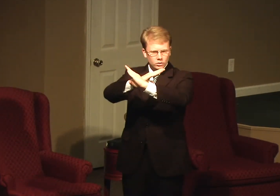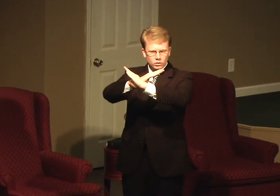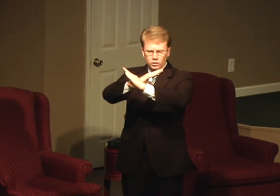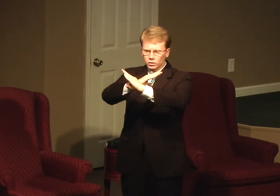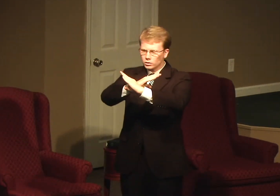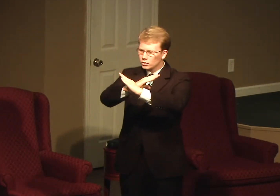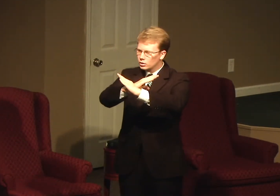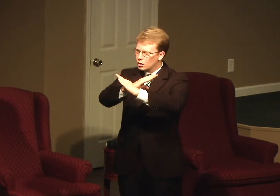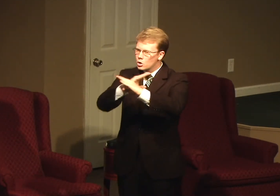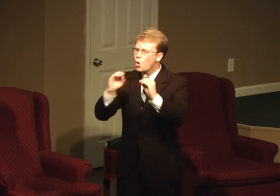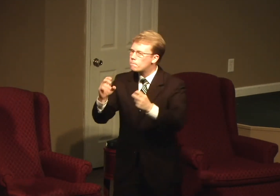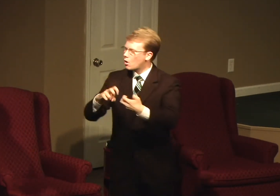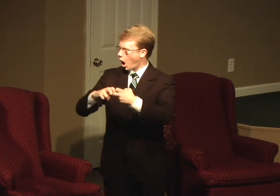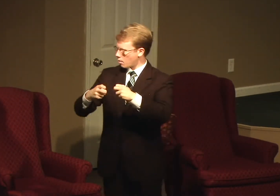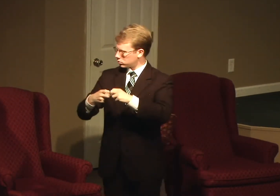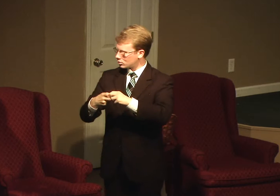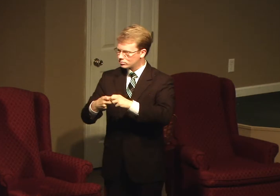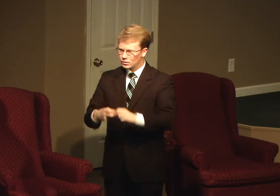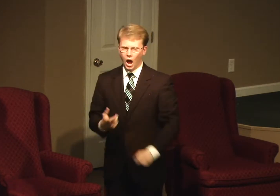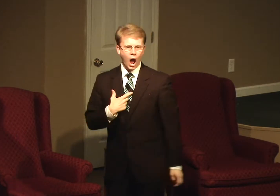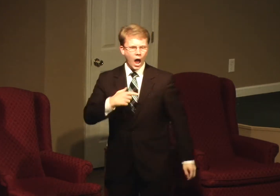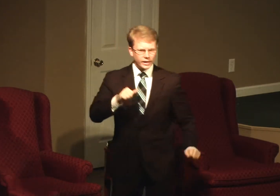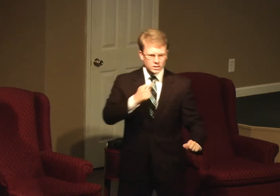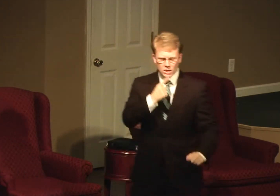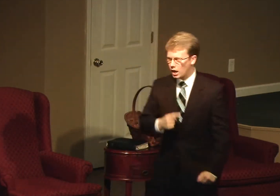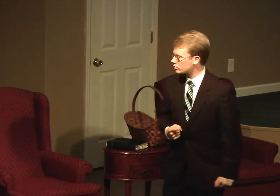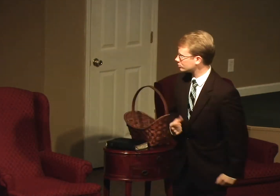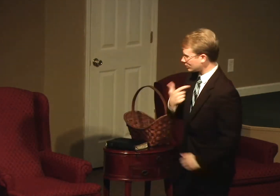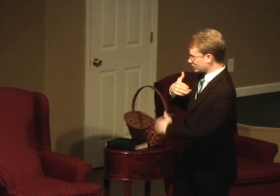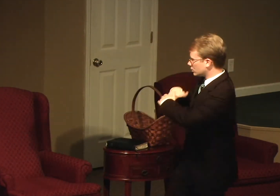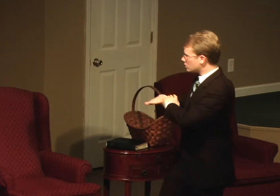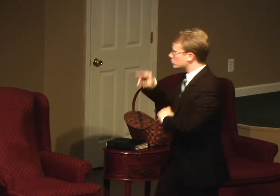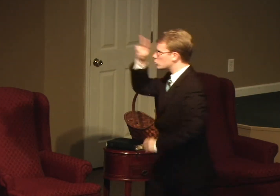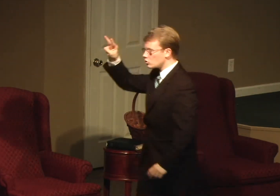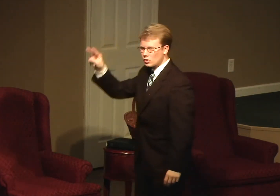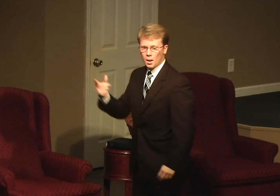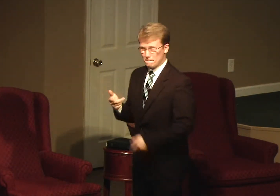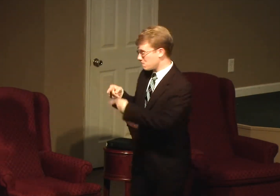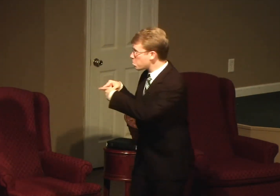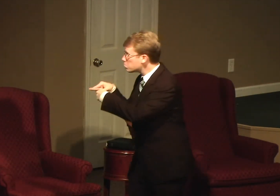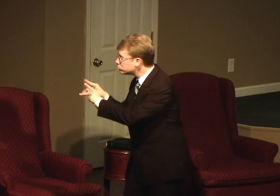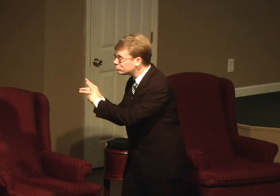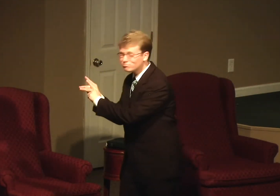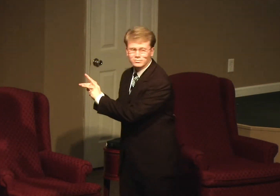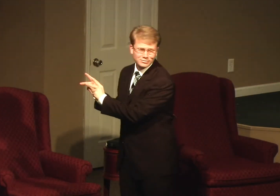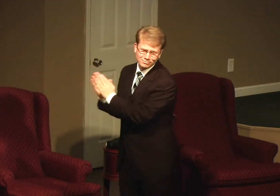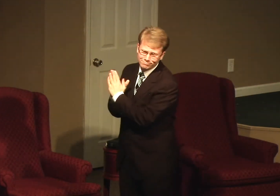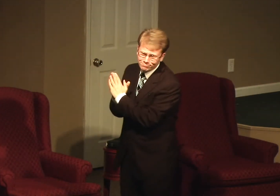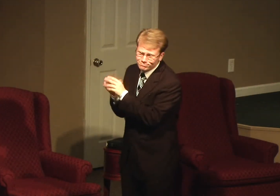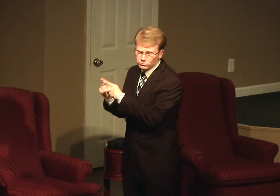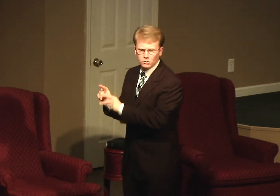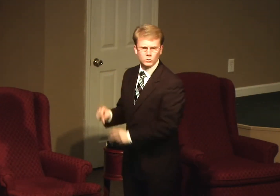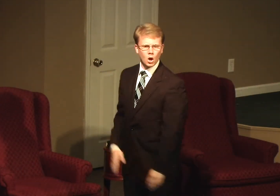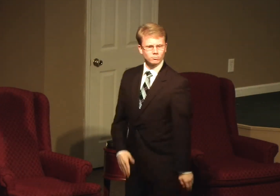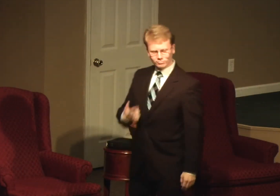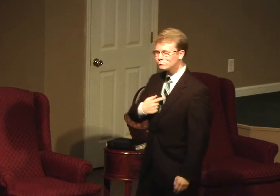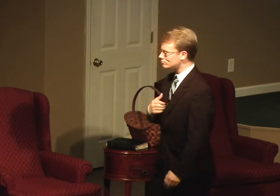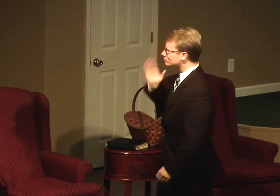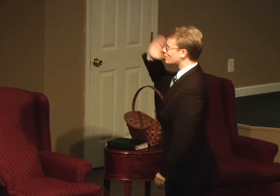We'll have no hindrances, no problem with the government. I'll be able to go into Peru. I don't have to ask permission